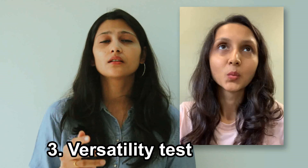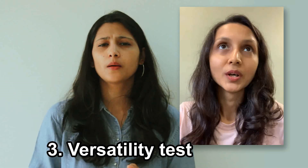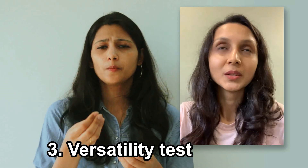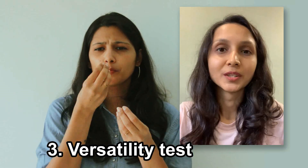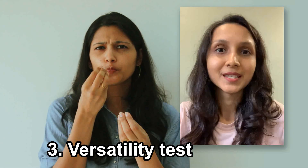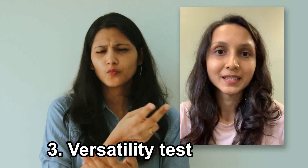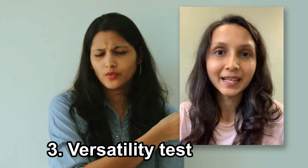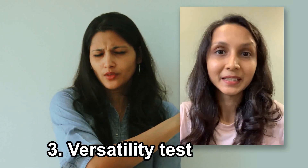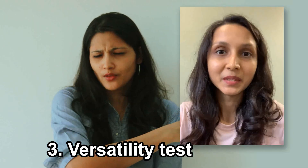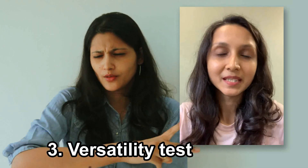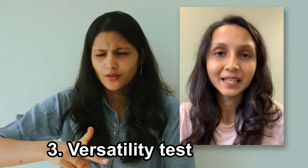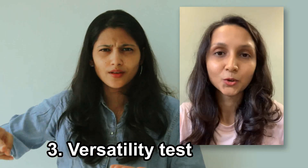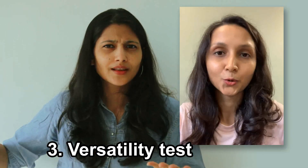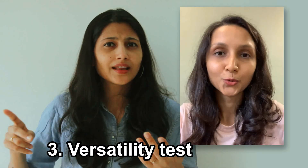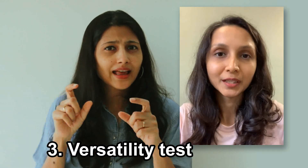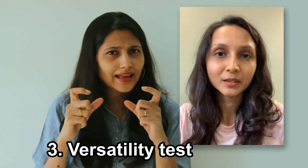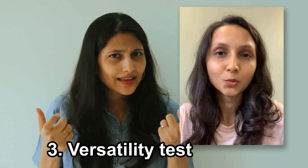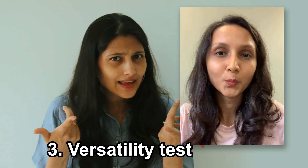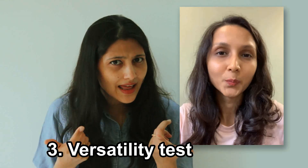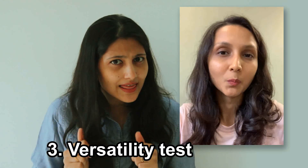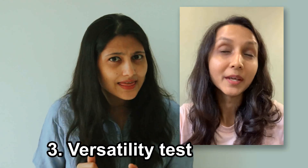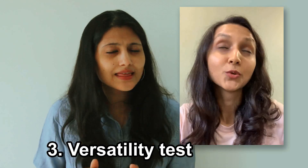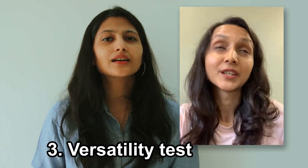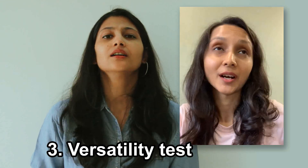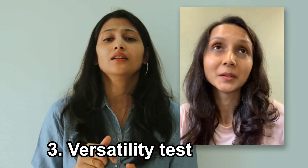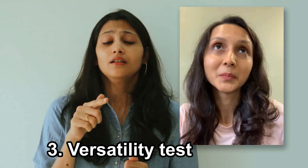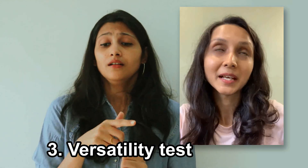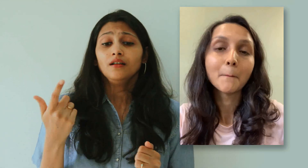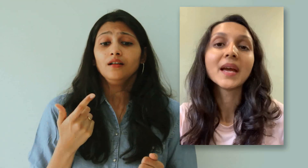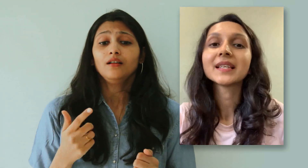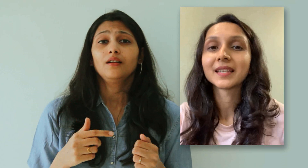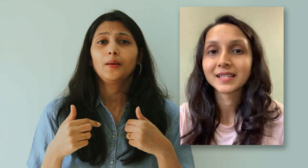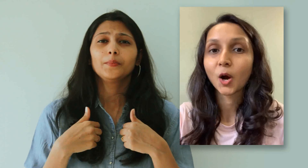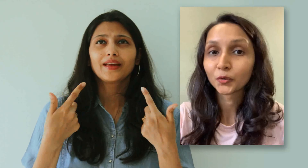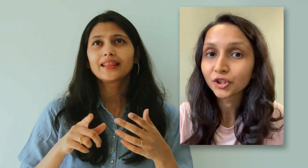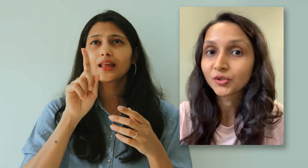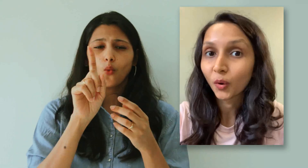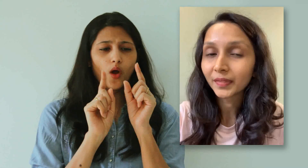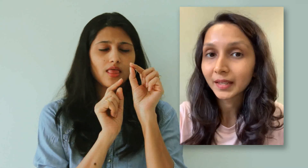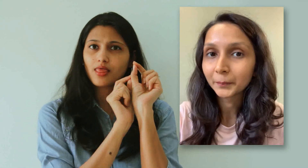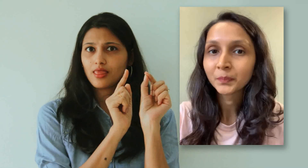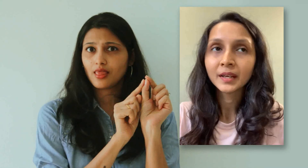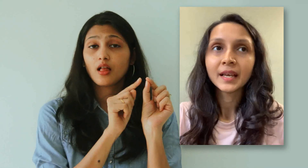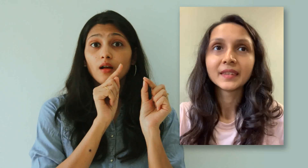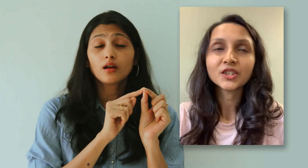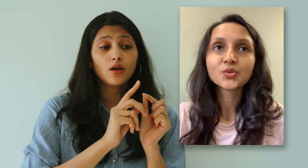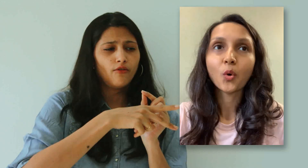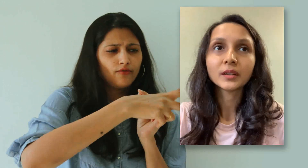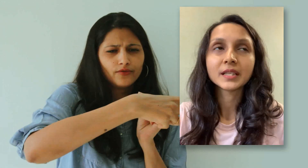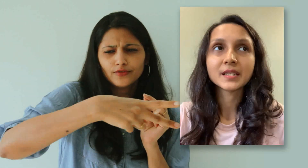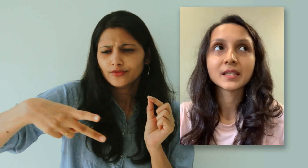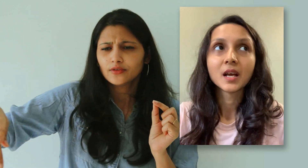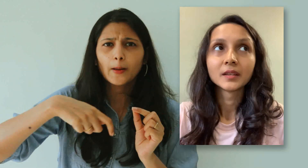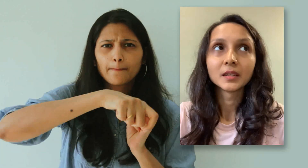the word versatile means that you can rather make many things out of just one thing. That's